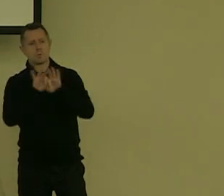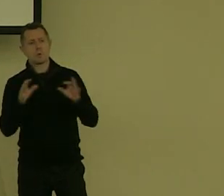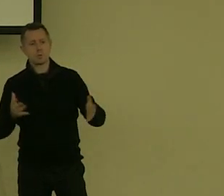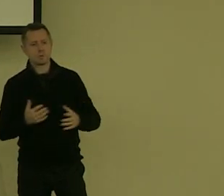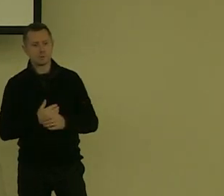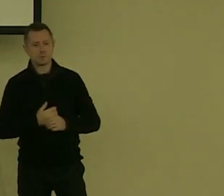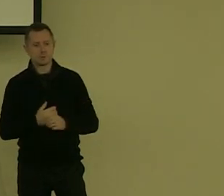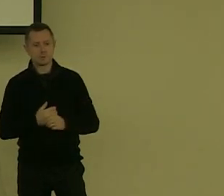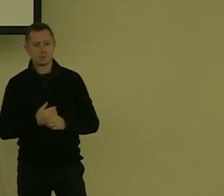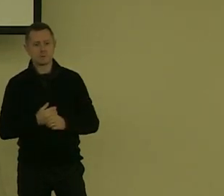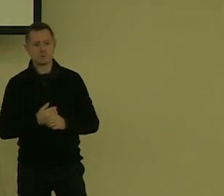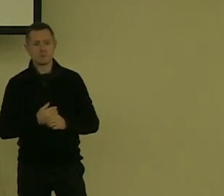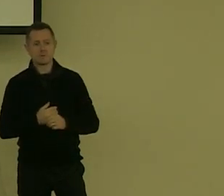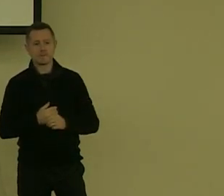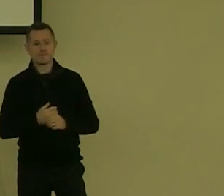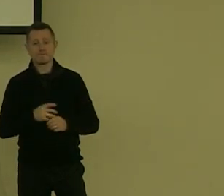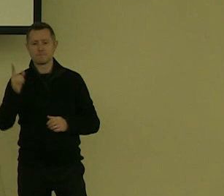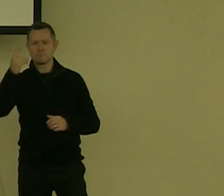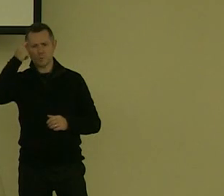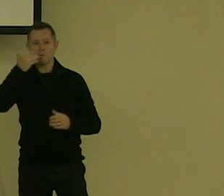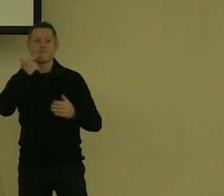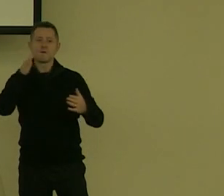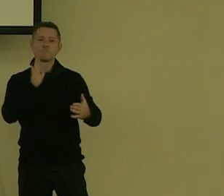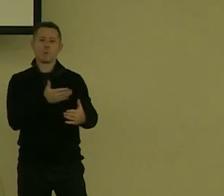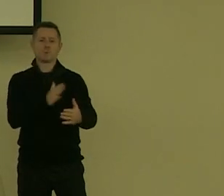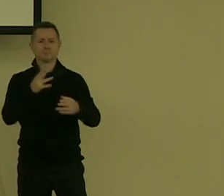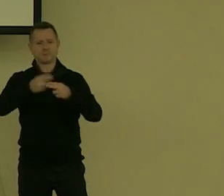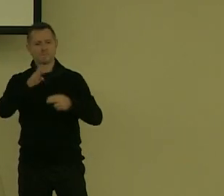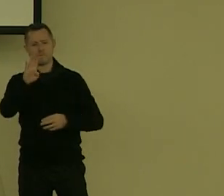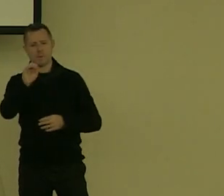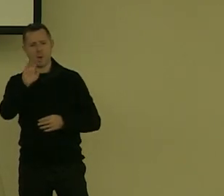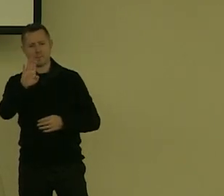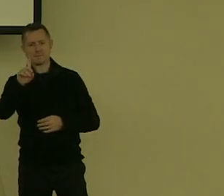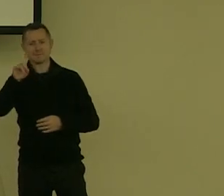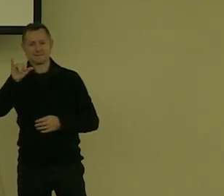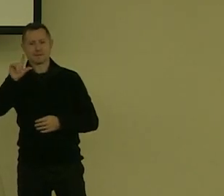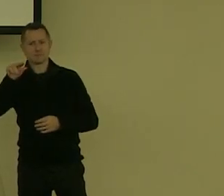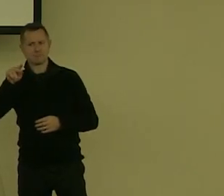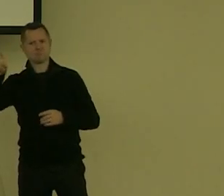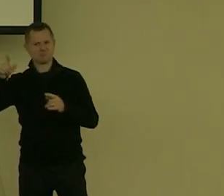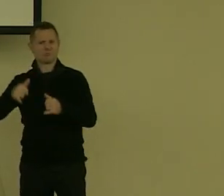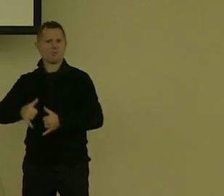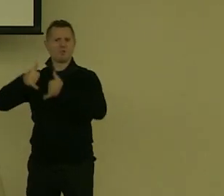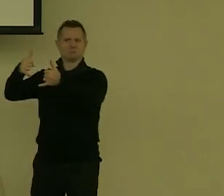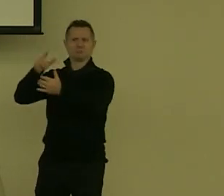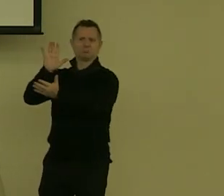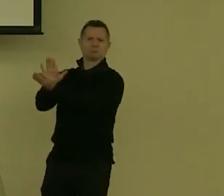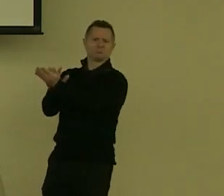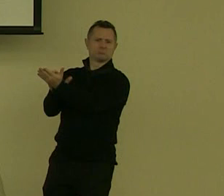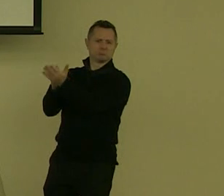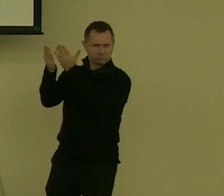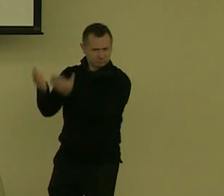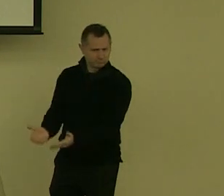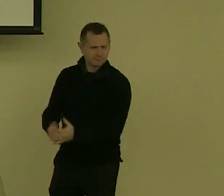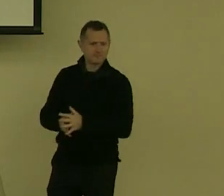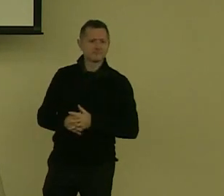what literature is being opened up. And to me, one of the things that's been so gratifying being a scholar of comics is how, this